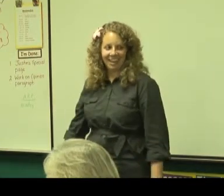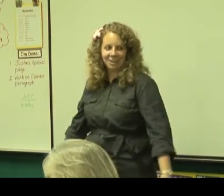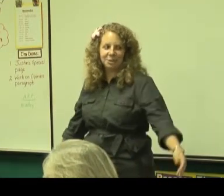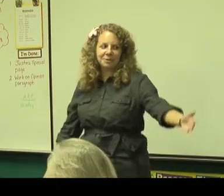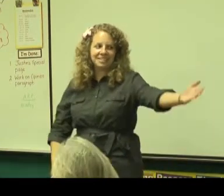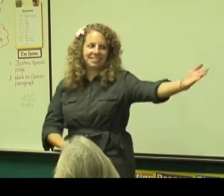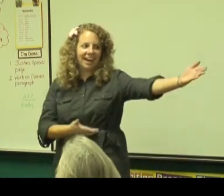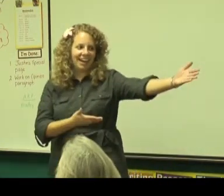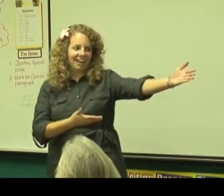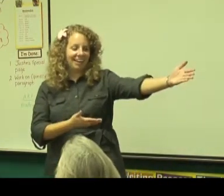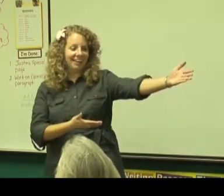And you would say,